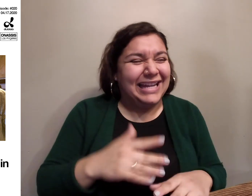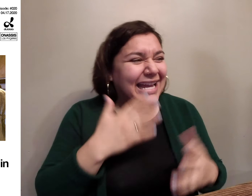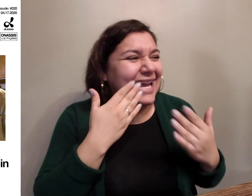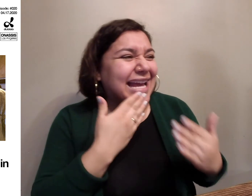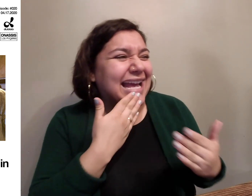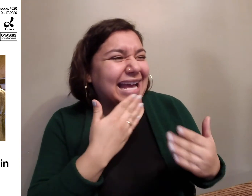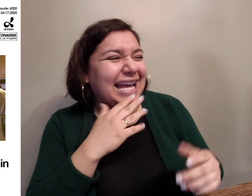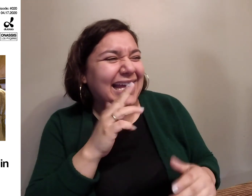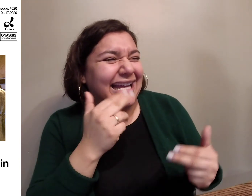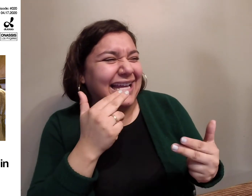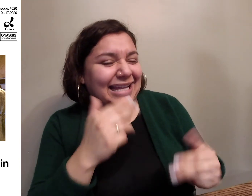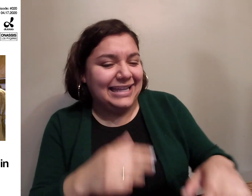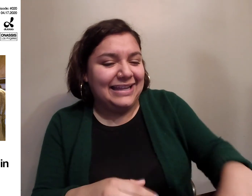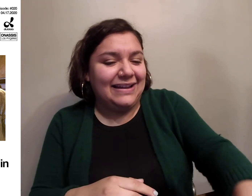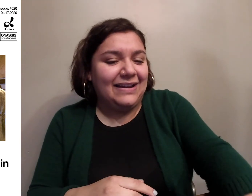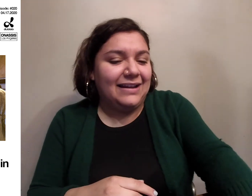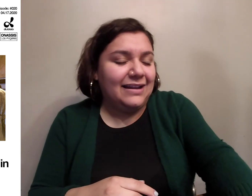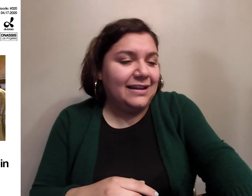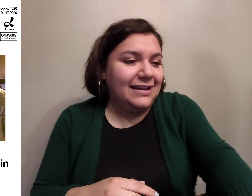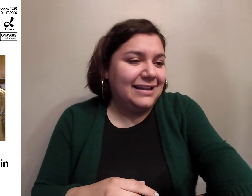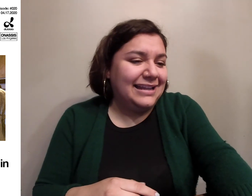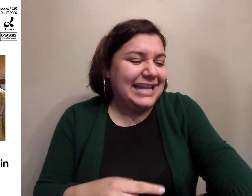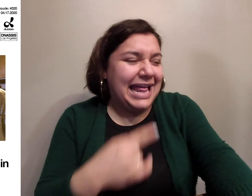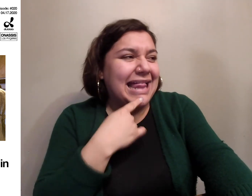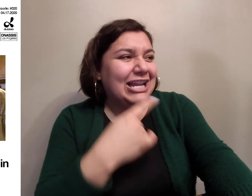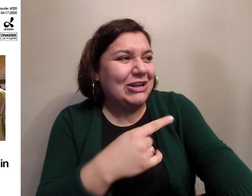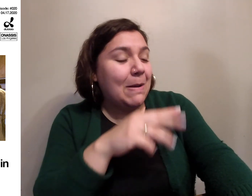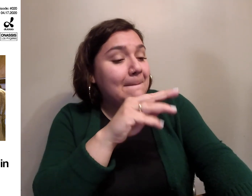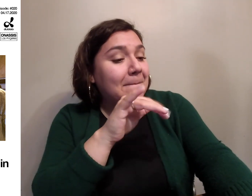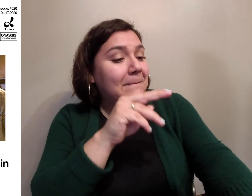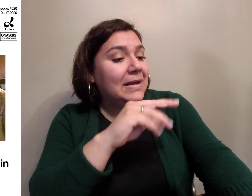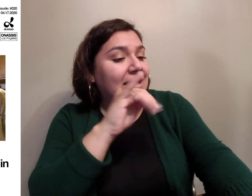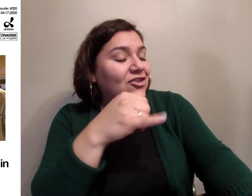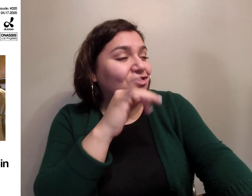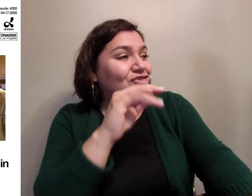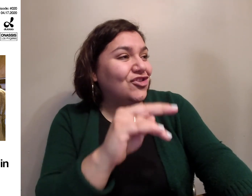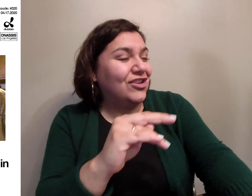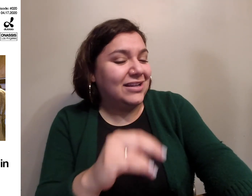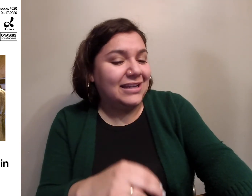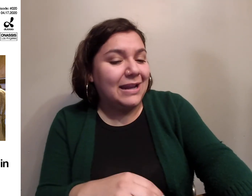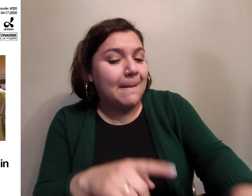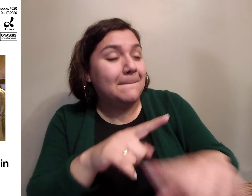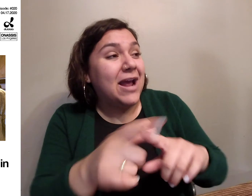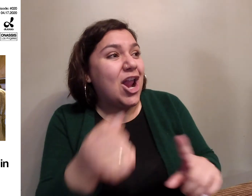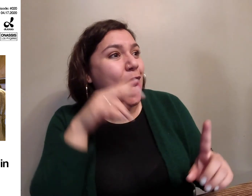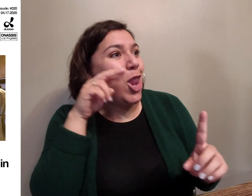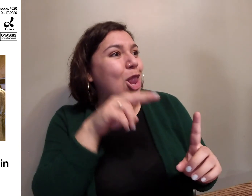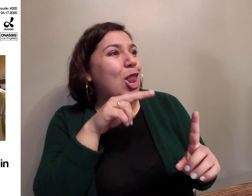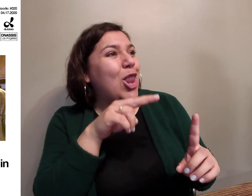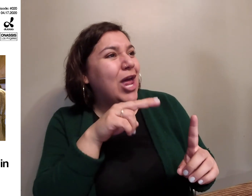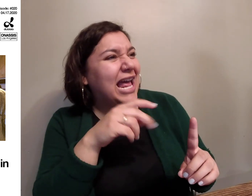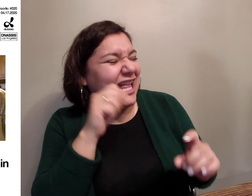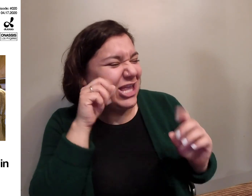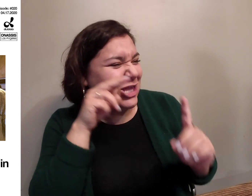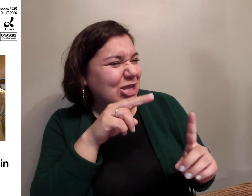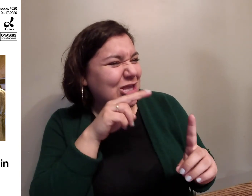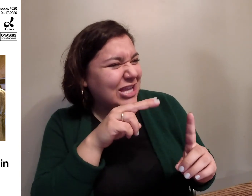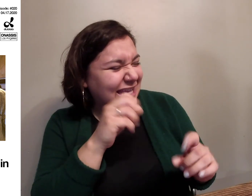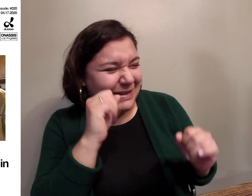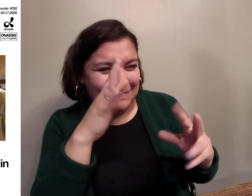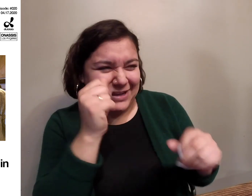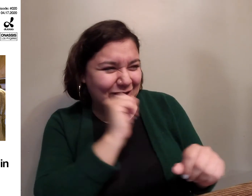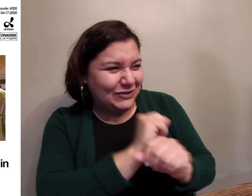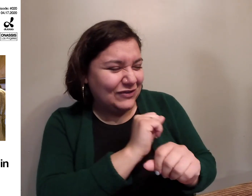Just to say, Min-Jin may not have turned in the manuscript, but look at Valéry, look at Benjamin. Right. Right.